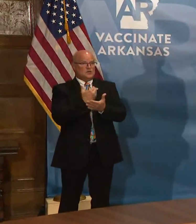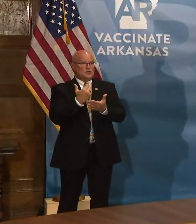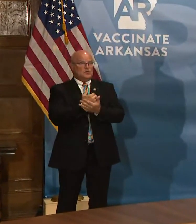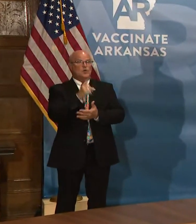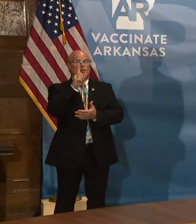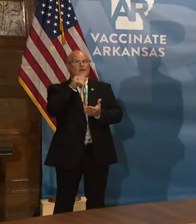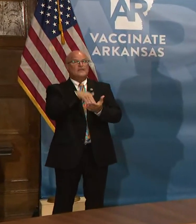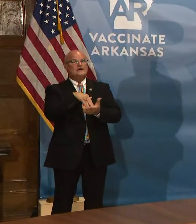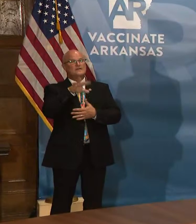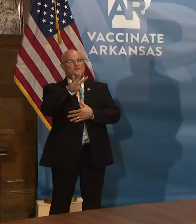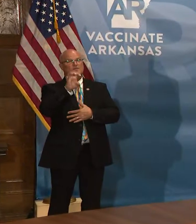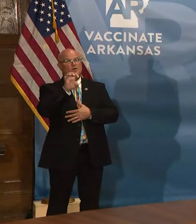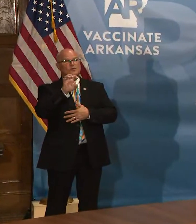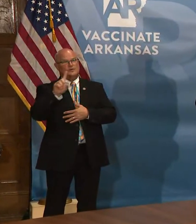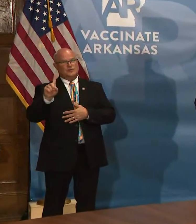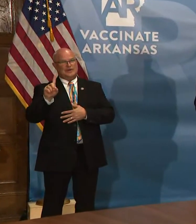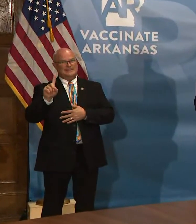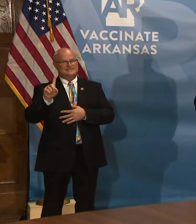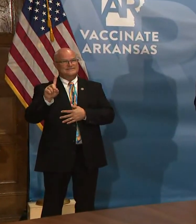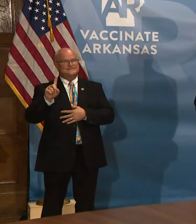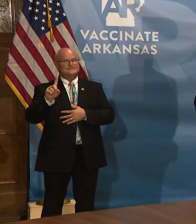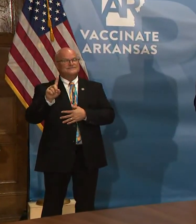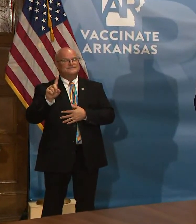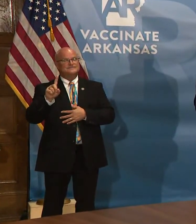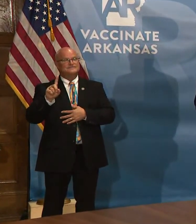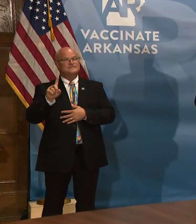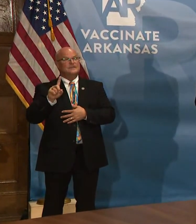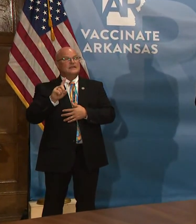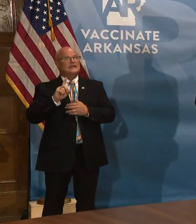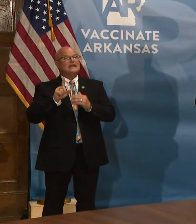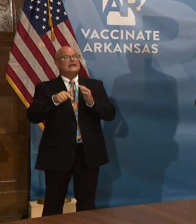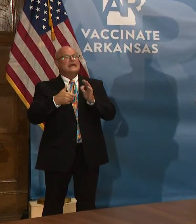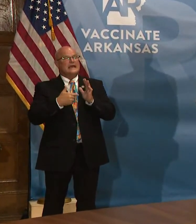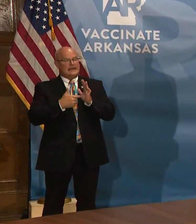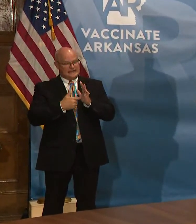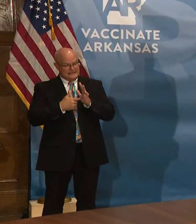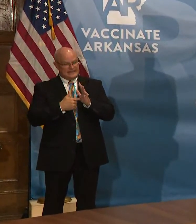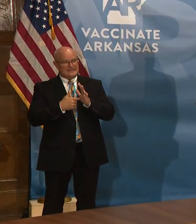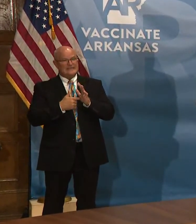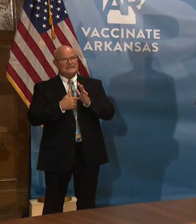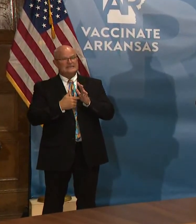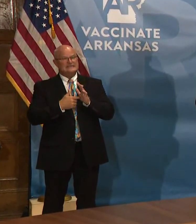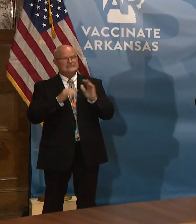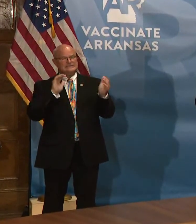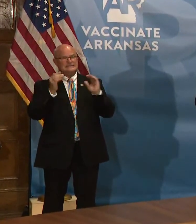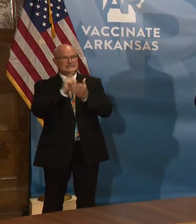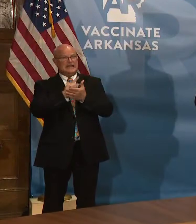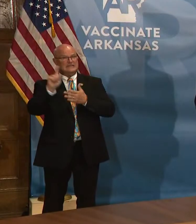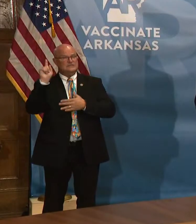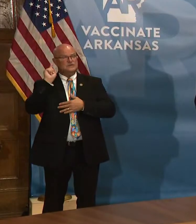cases, are 1,401, and this contrasts to last week of